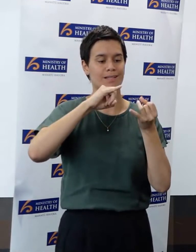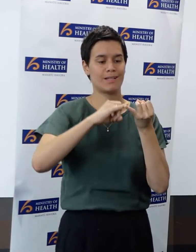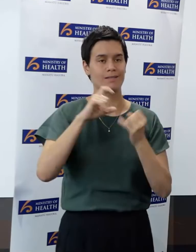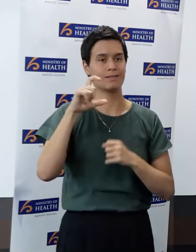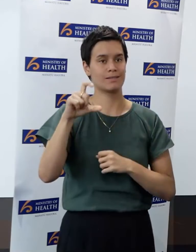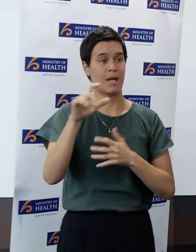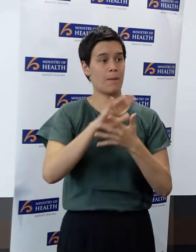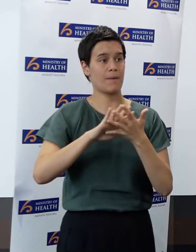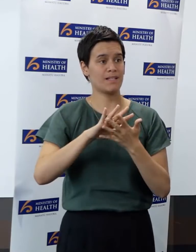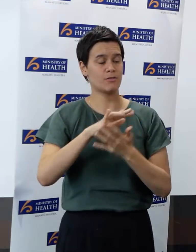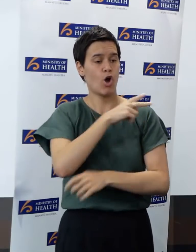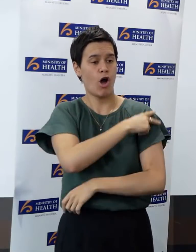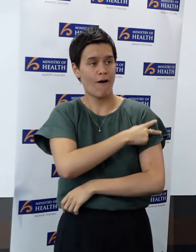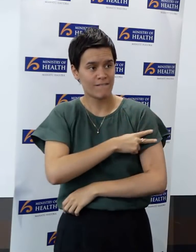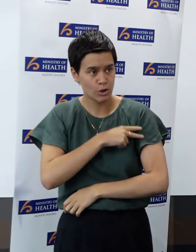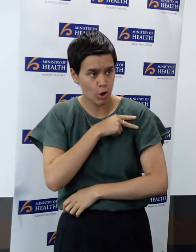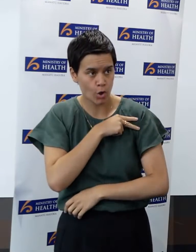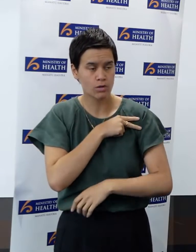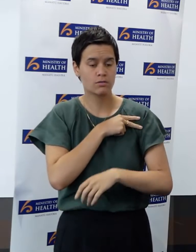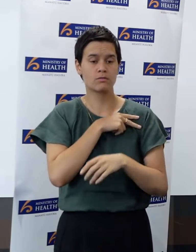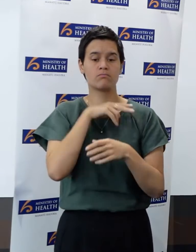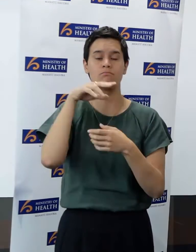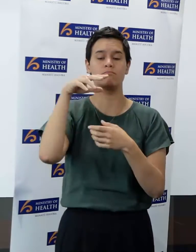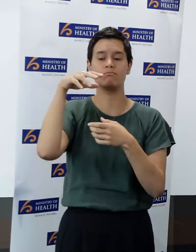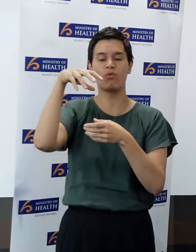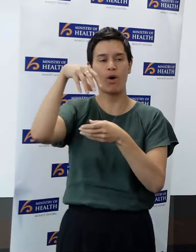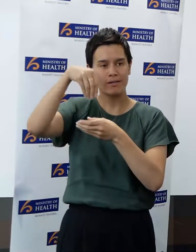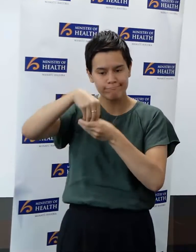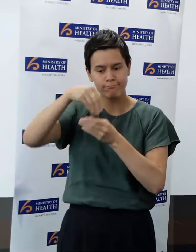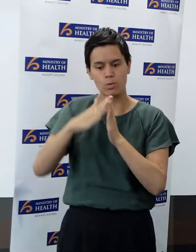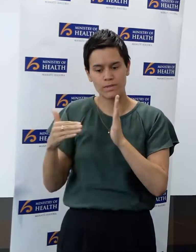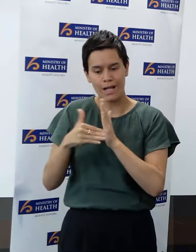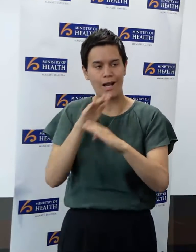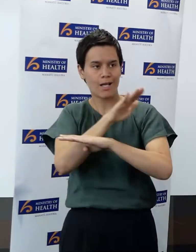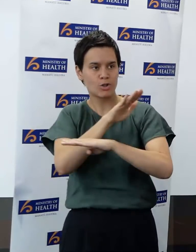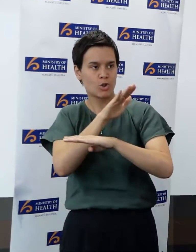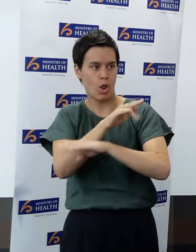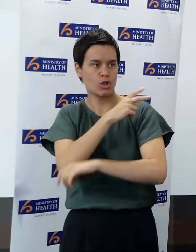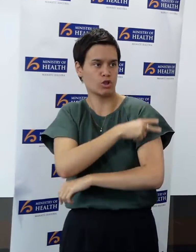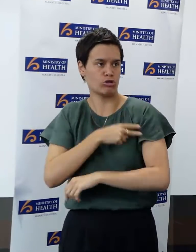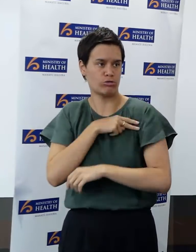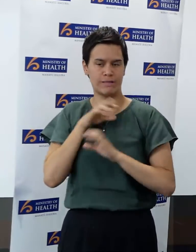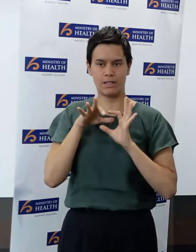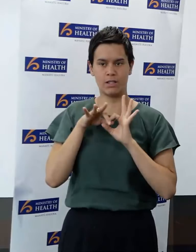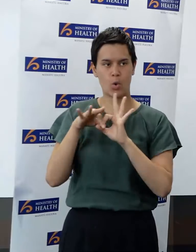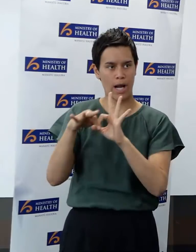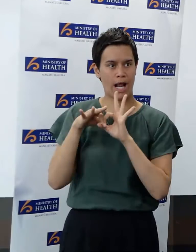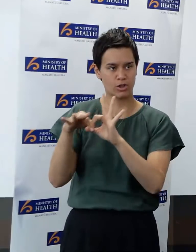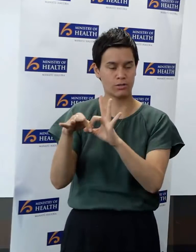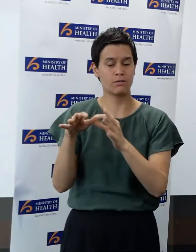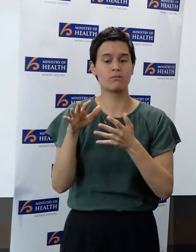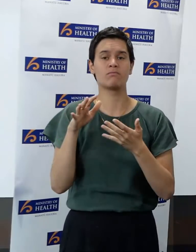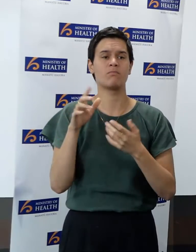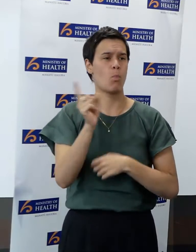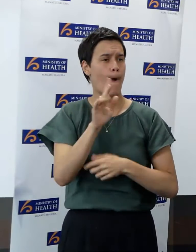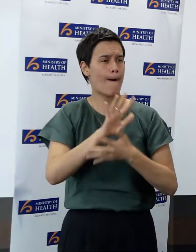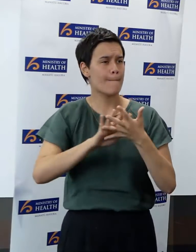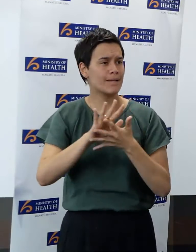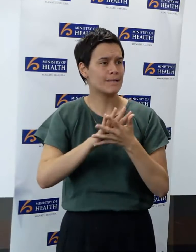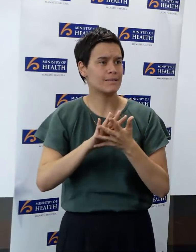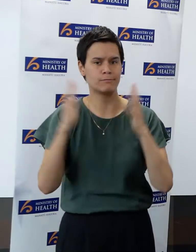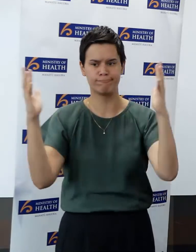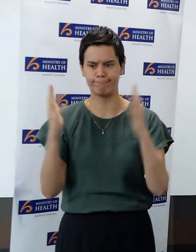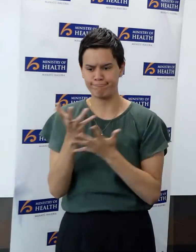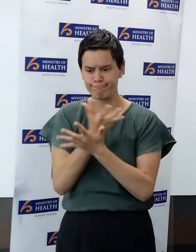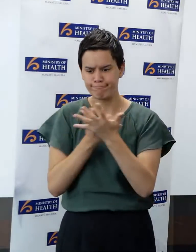Security Committee, which was convened specifically to look at our cross-government response around the